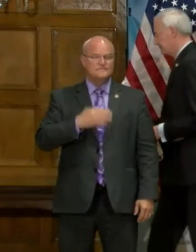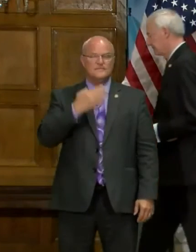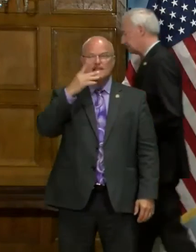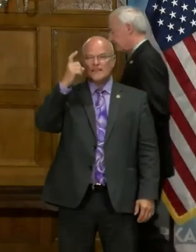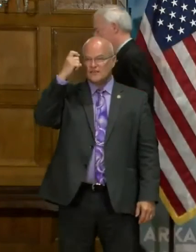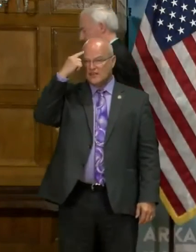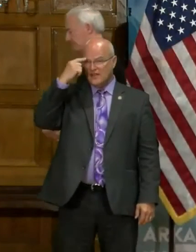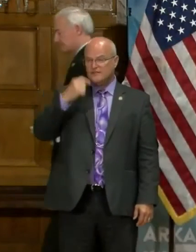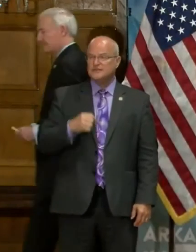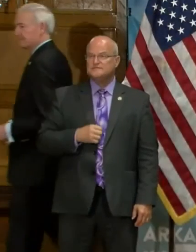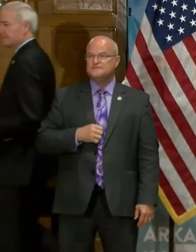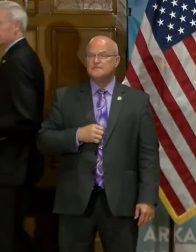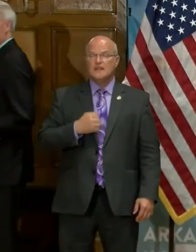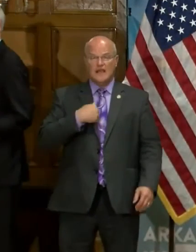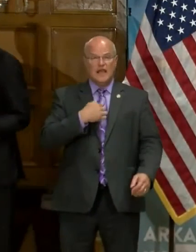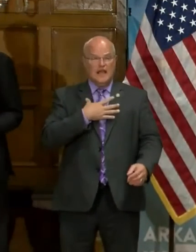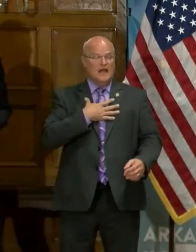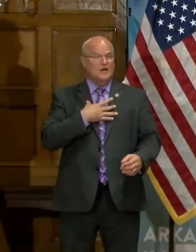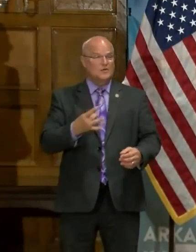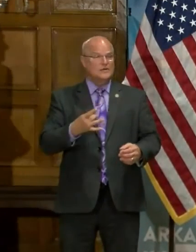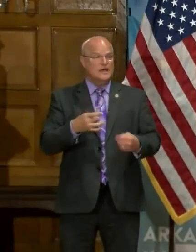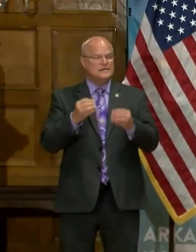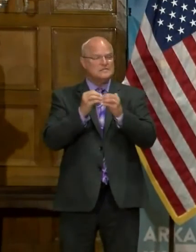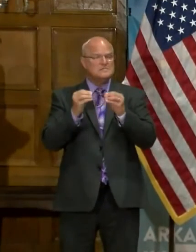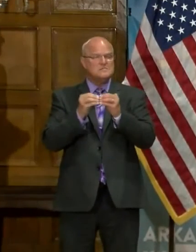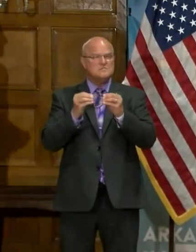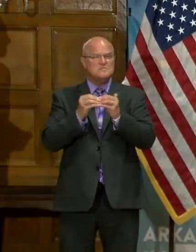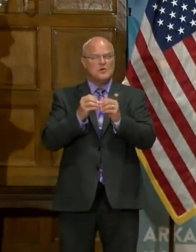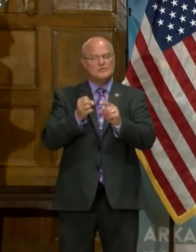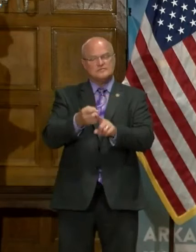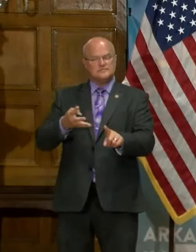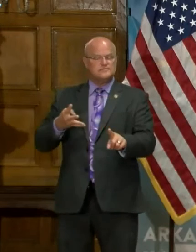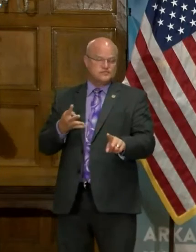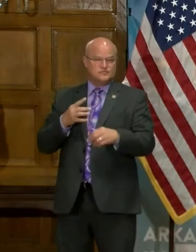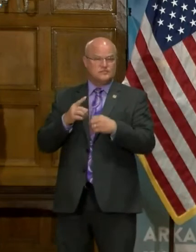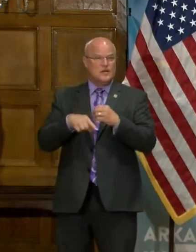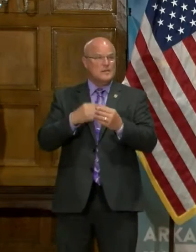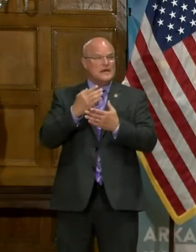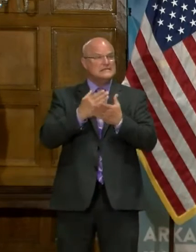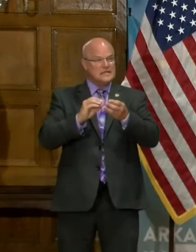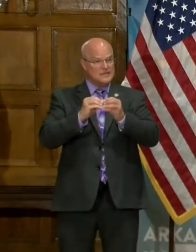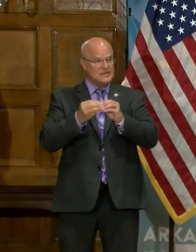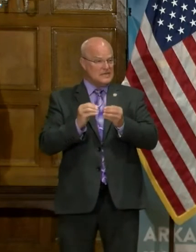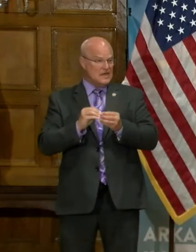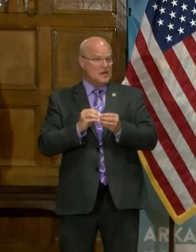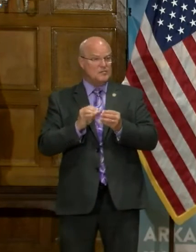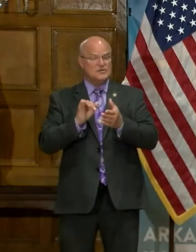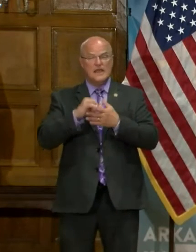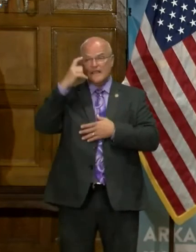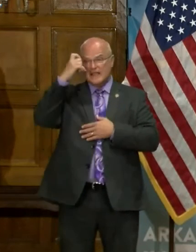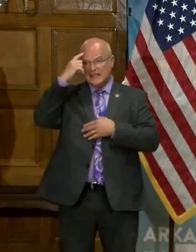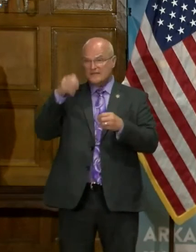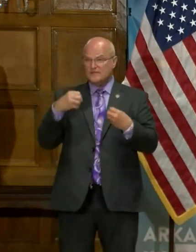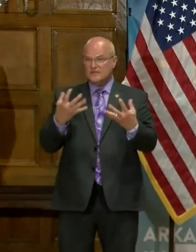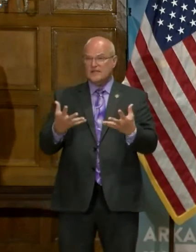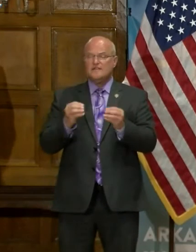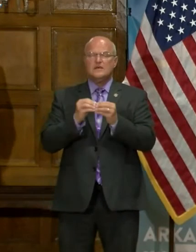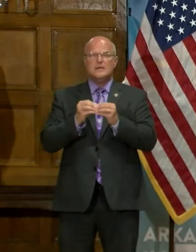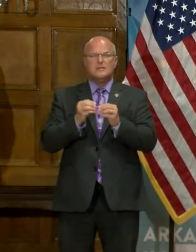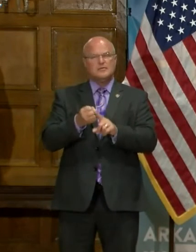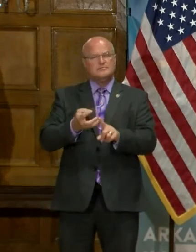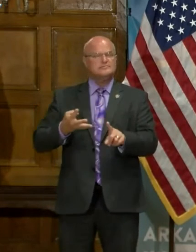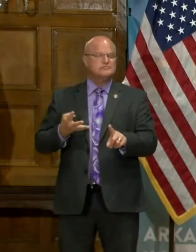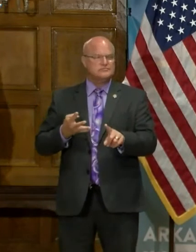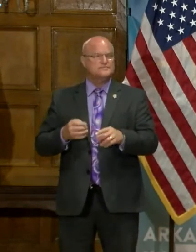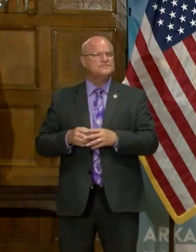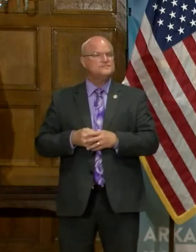Thank you, Governor. I'd like to give a little bit more information on some of the numbers that the Governor provided, a little bit more